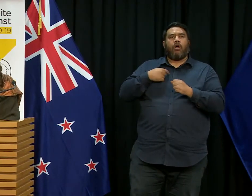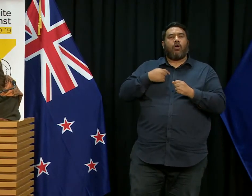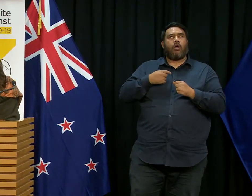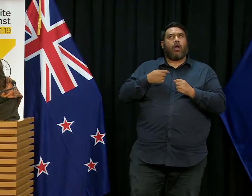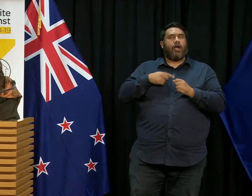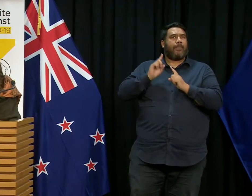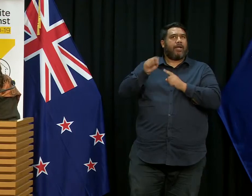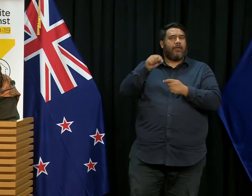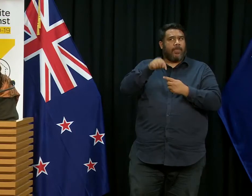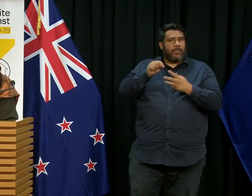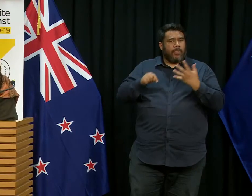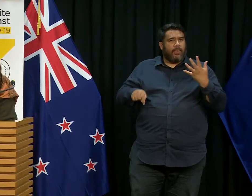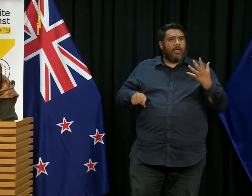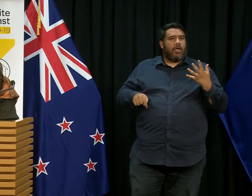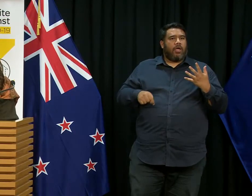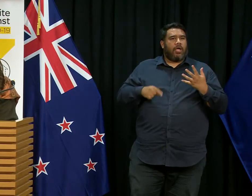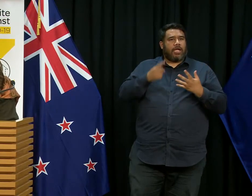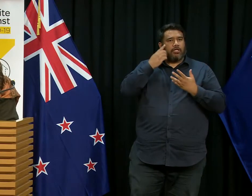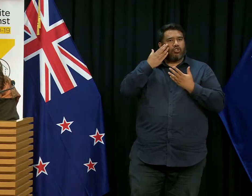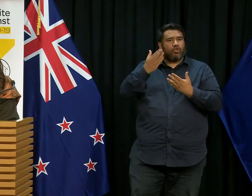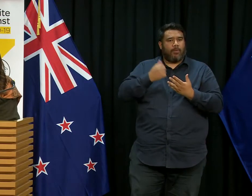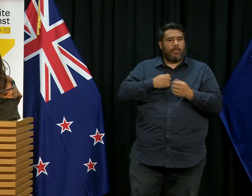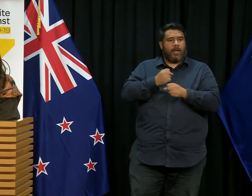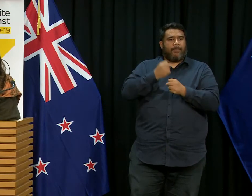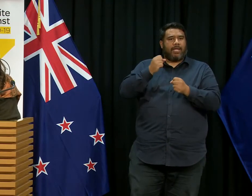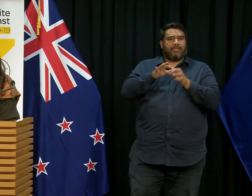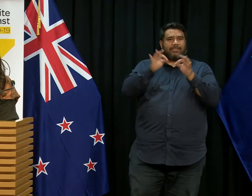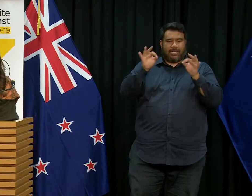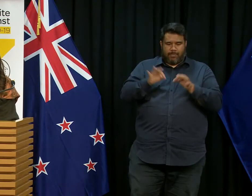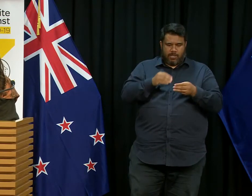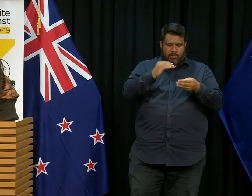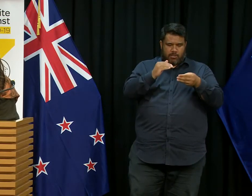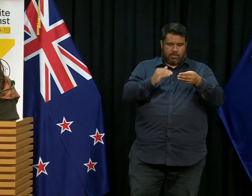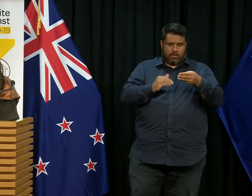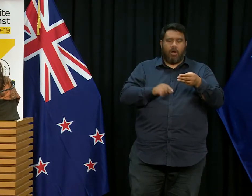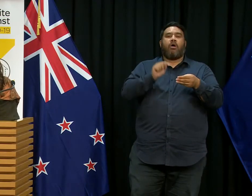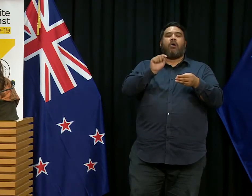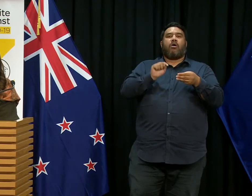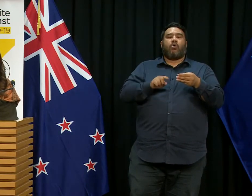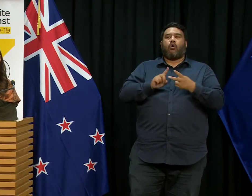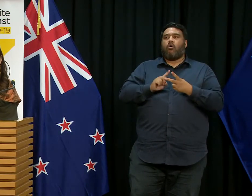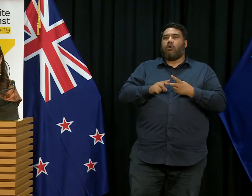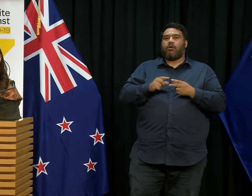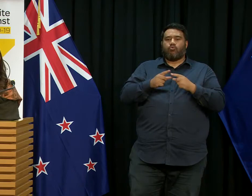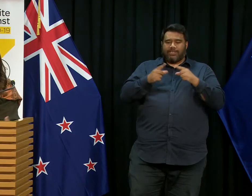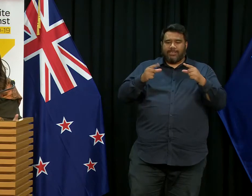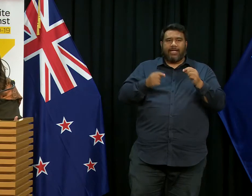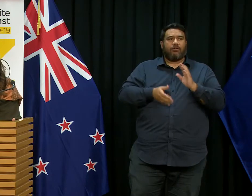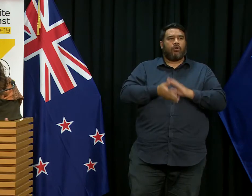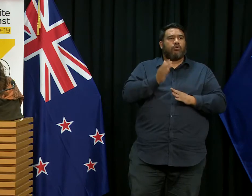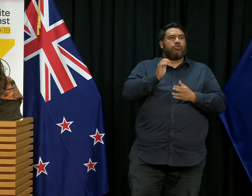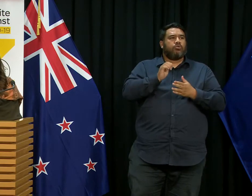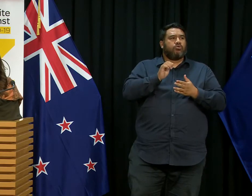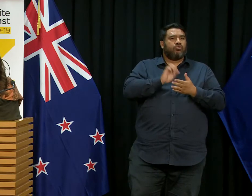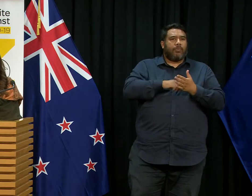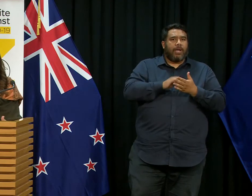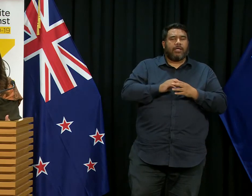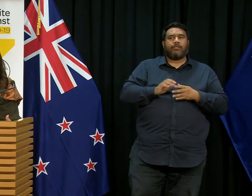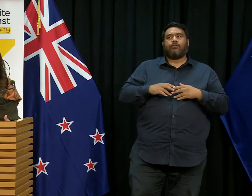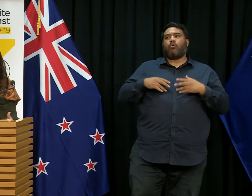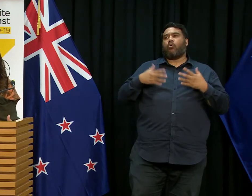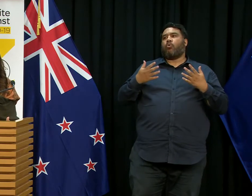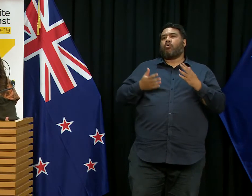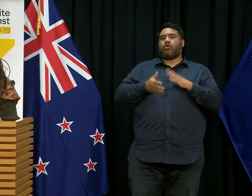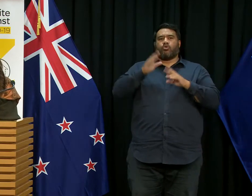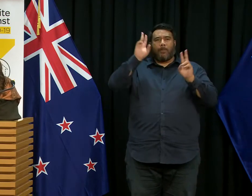really helpful prompt for when people have visited supermarkets and trade stores. We can